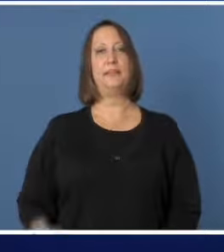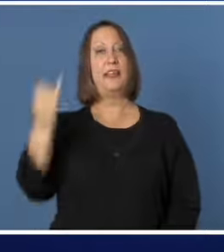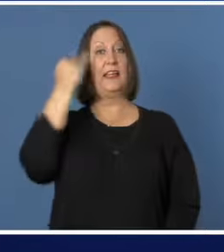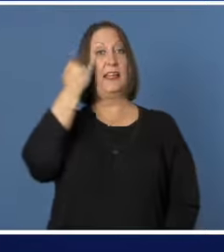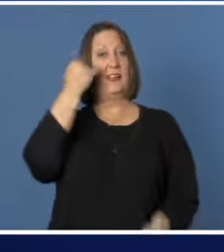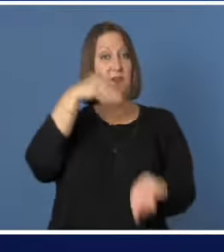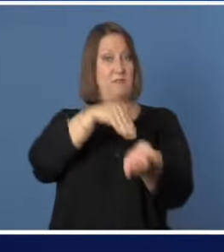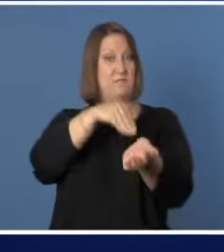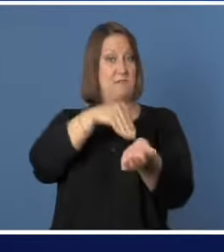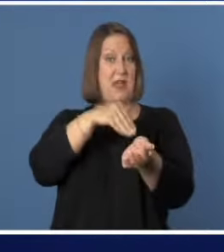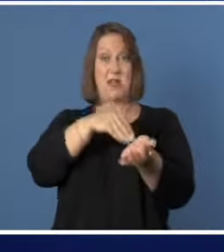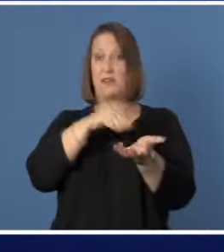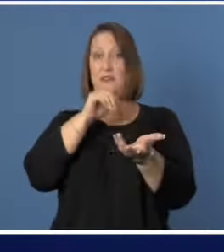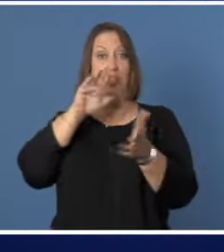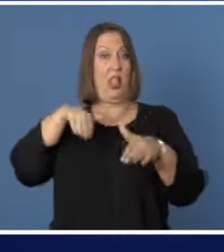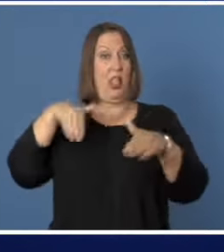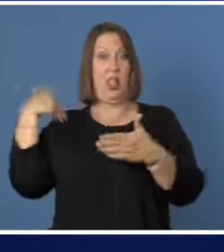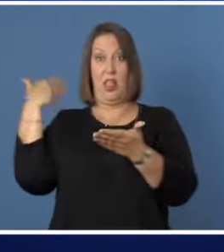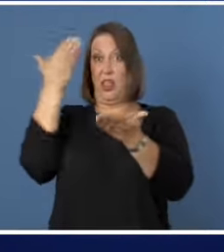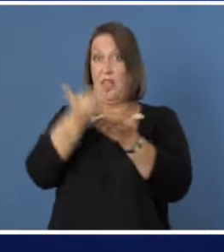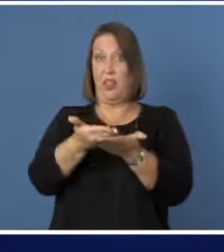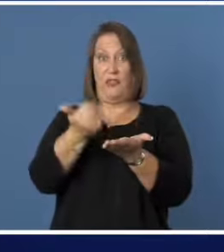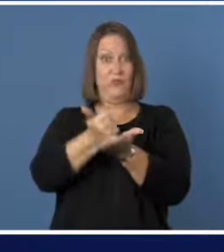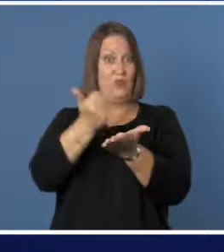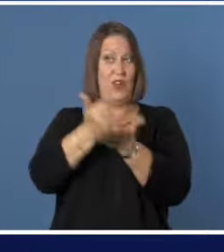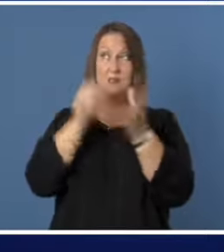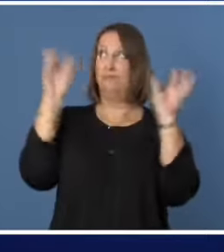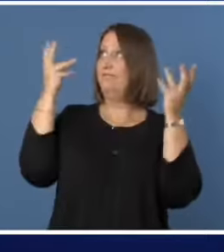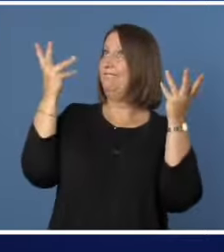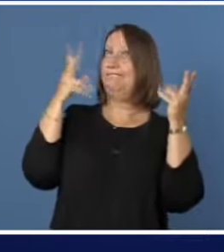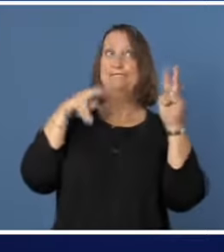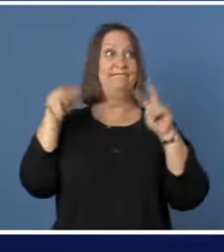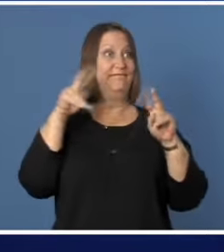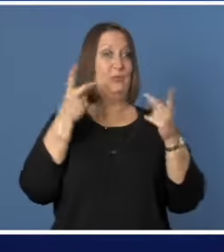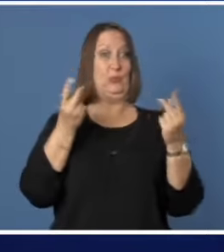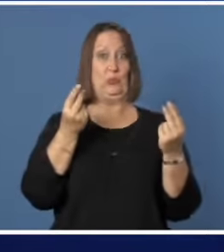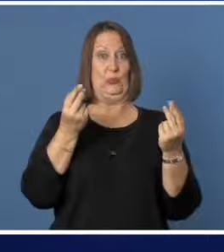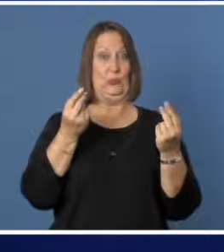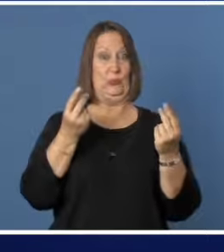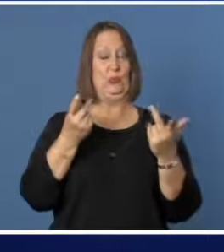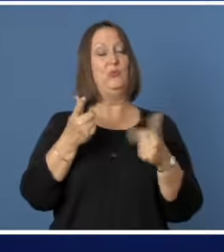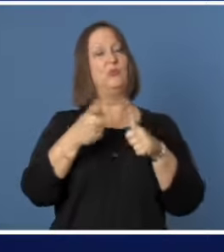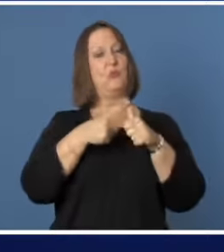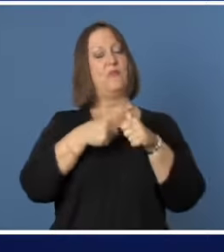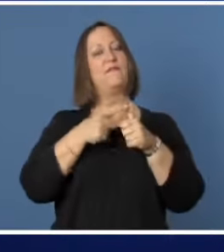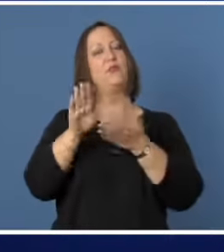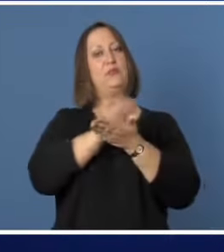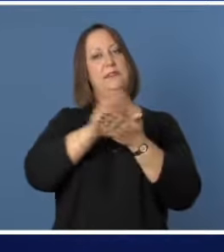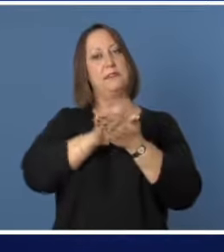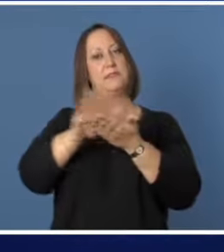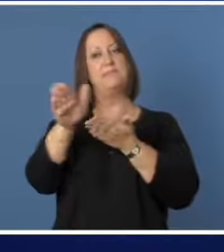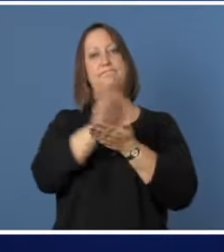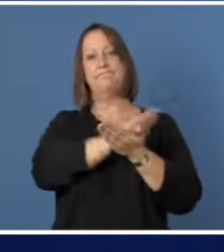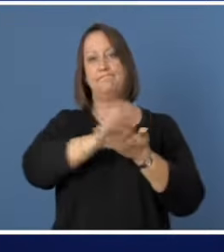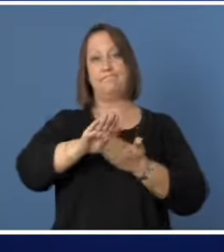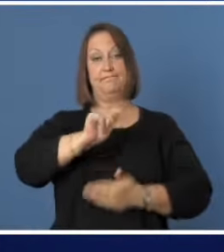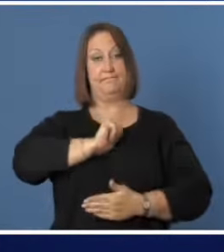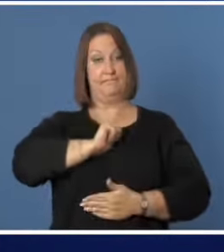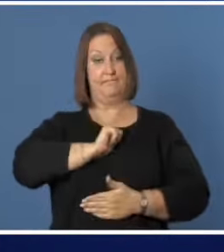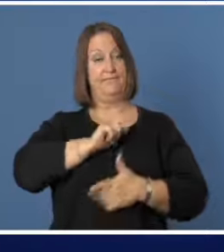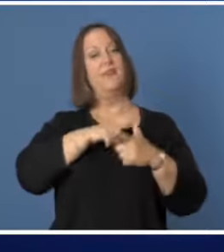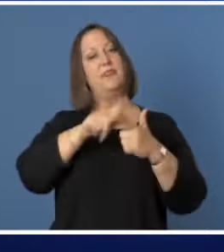professional. If medical help is not immediately available, decontaminate yourself and